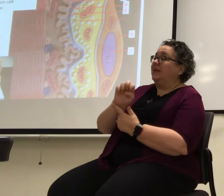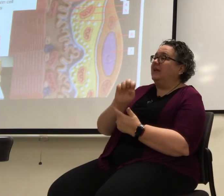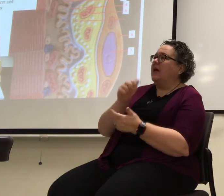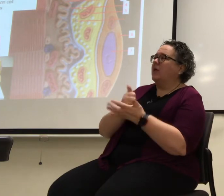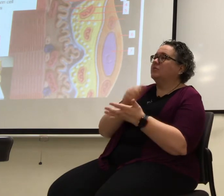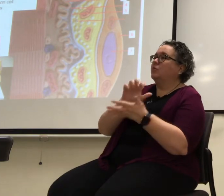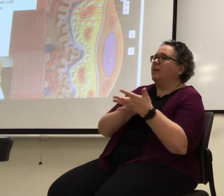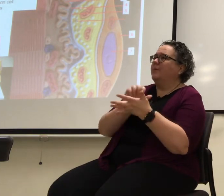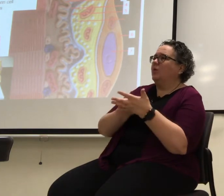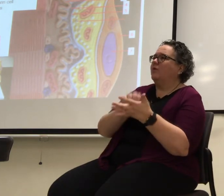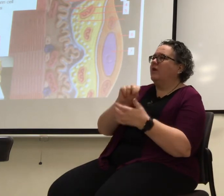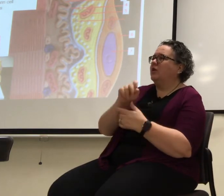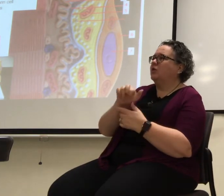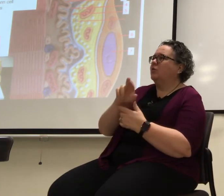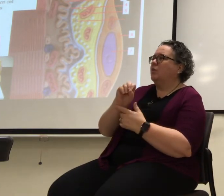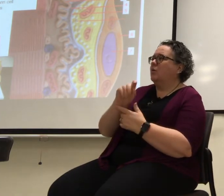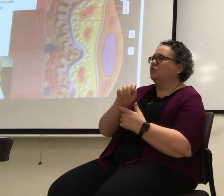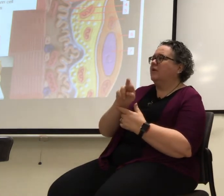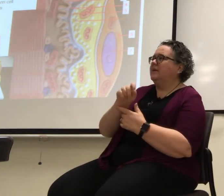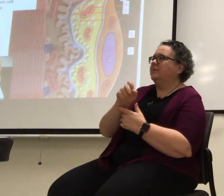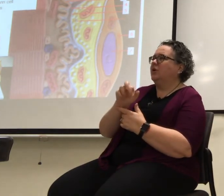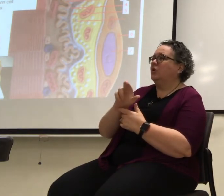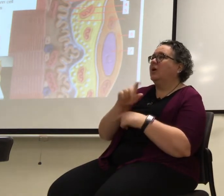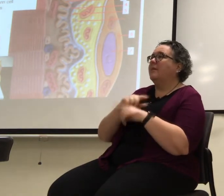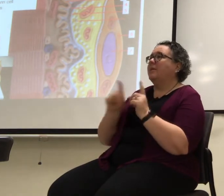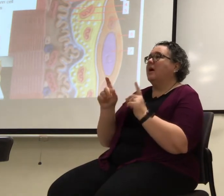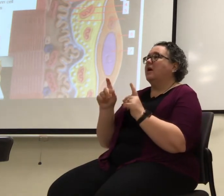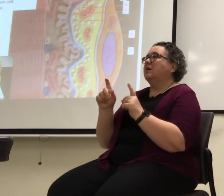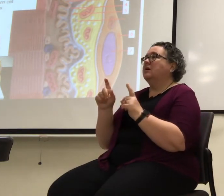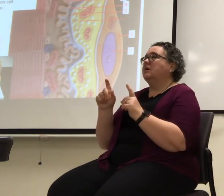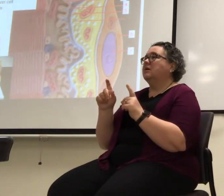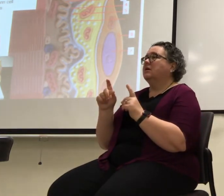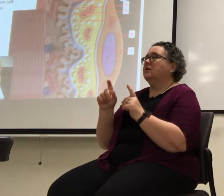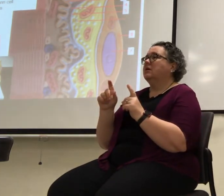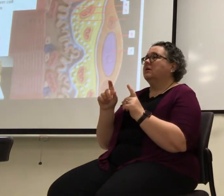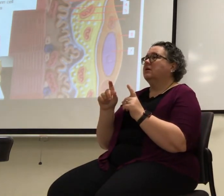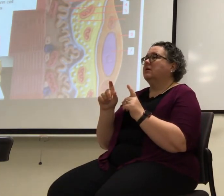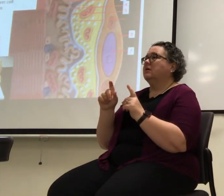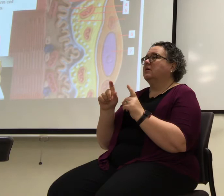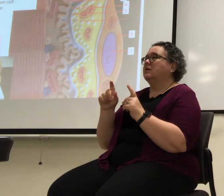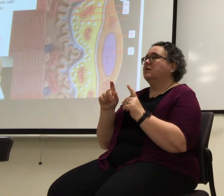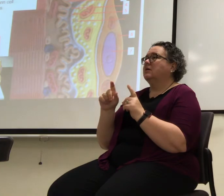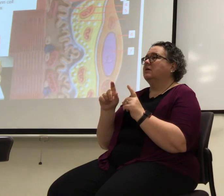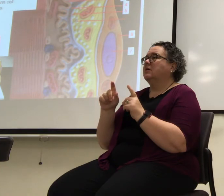that Schwann cell is just not part of this. So let me erase it. Okay. Erase.